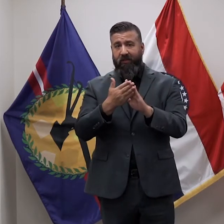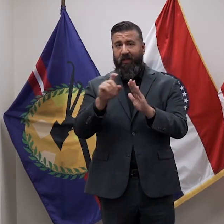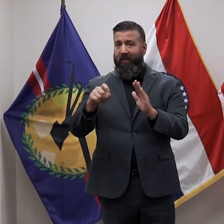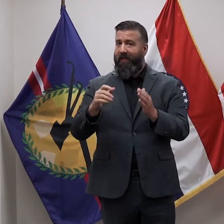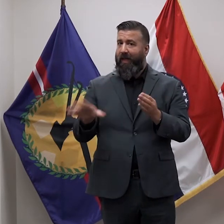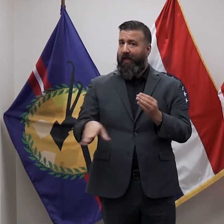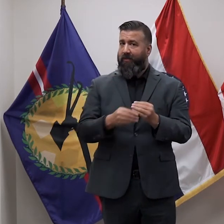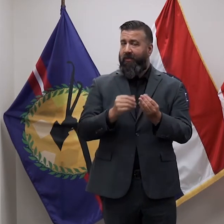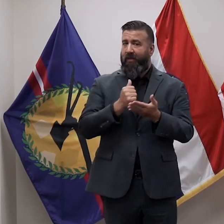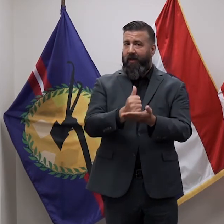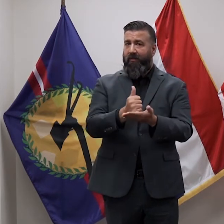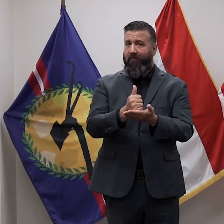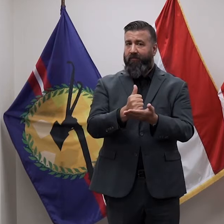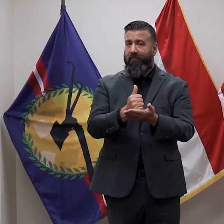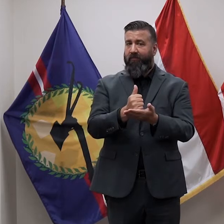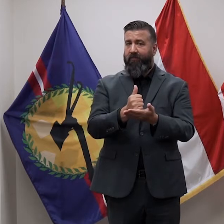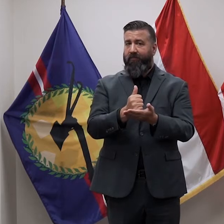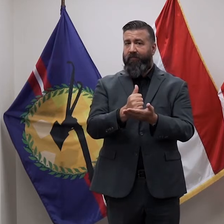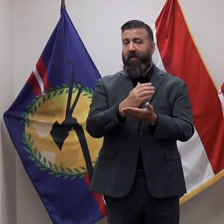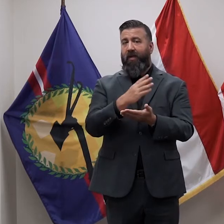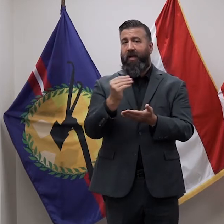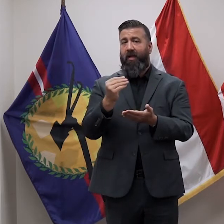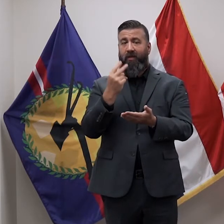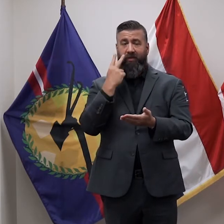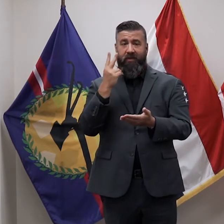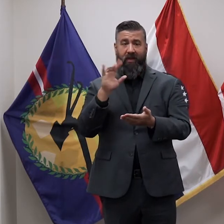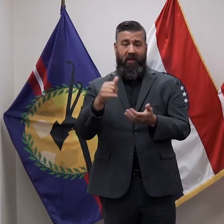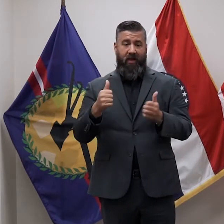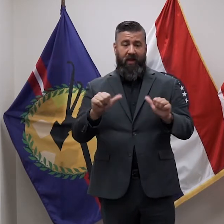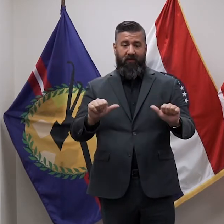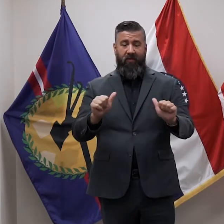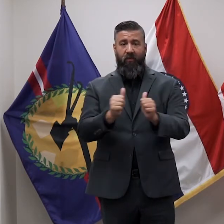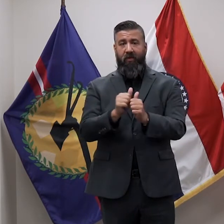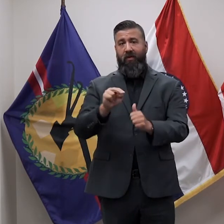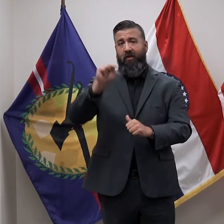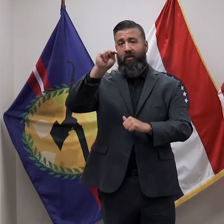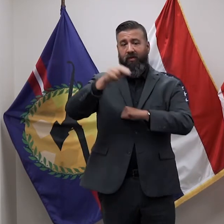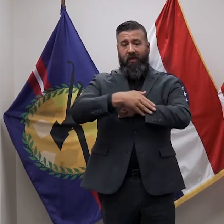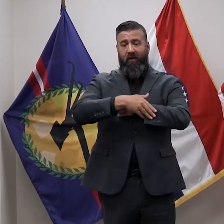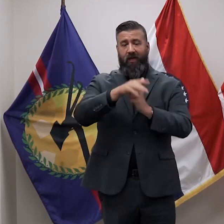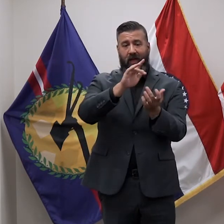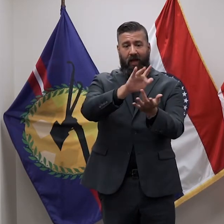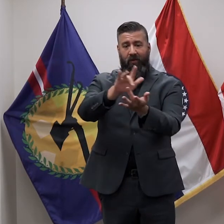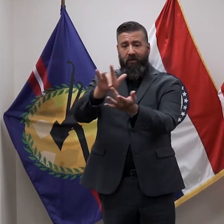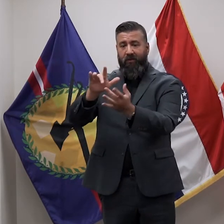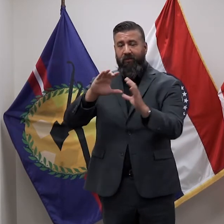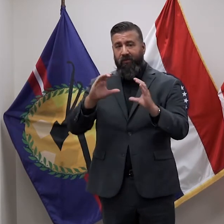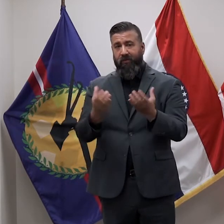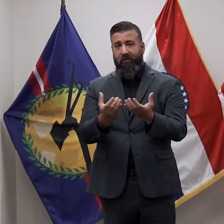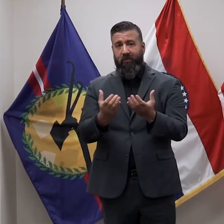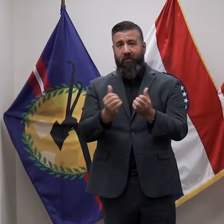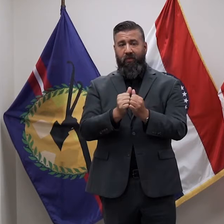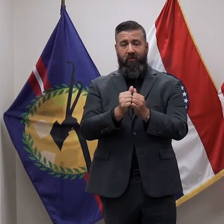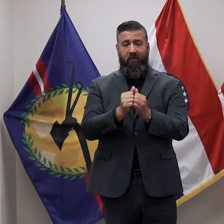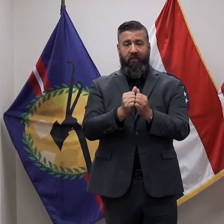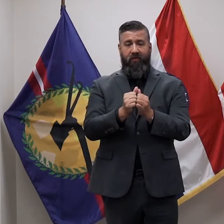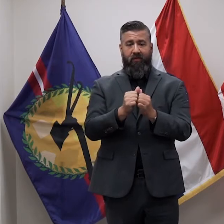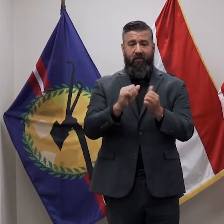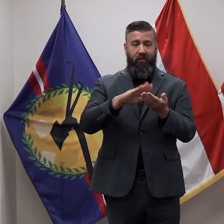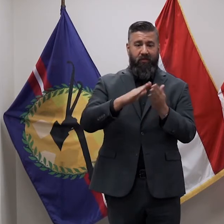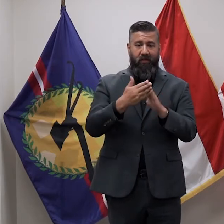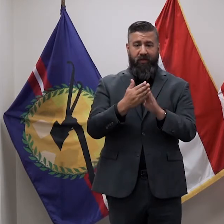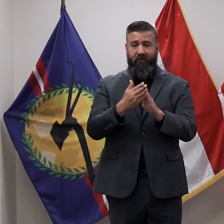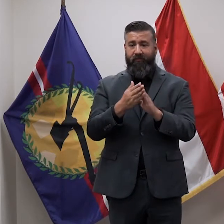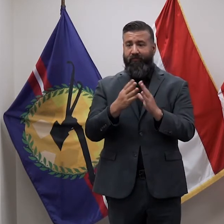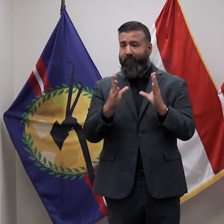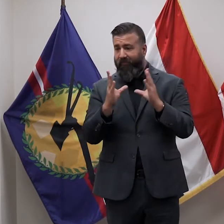extra help in communication, and you've seen that effort with our North County Outreach Group, with our community stakeholders group, with our